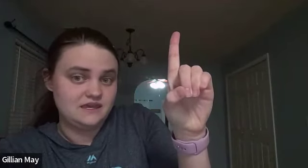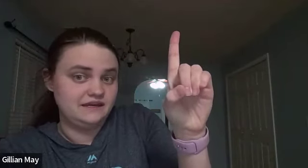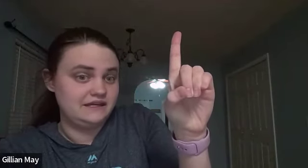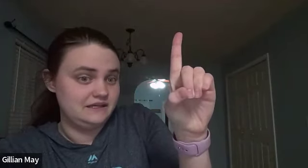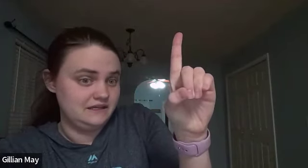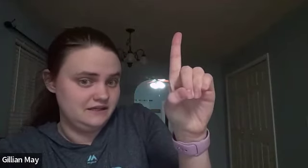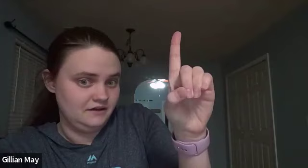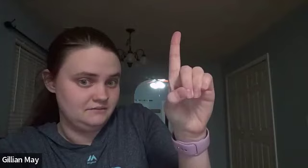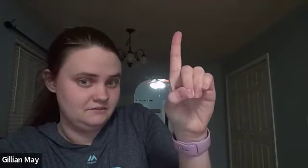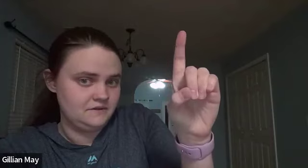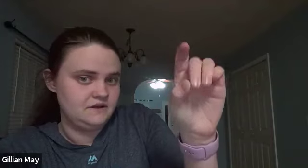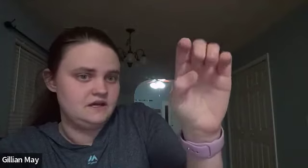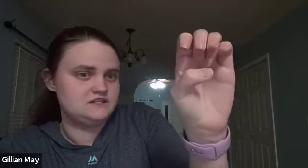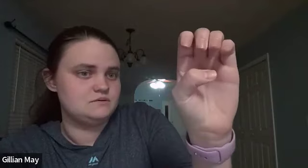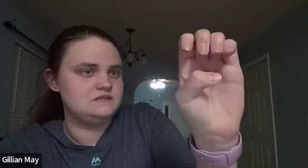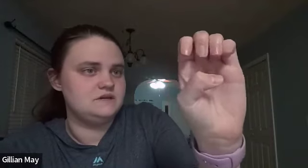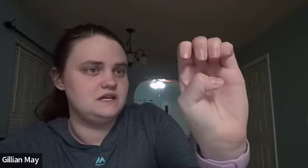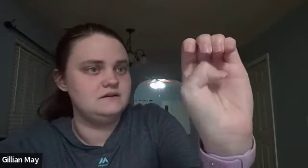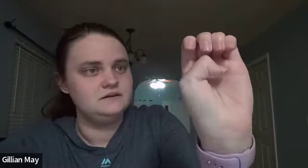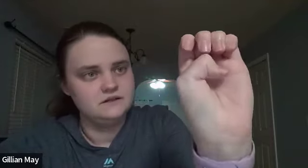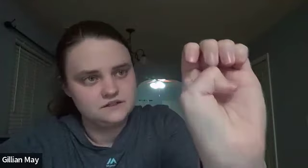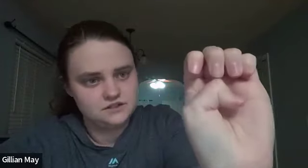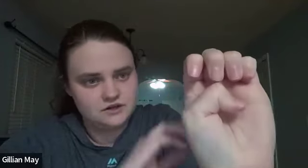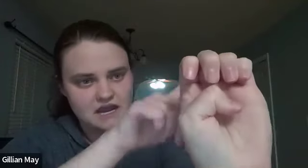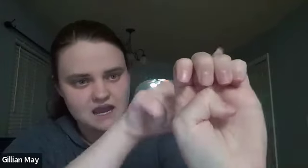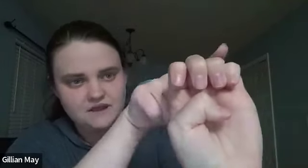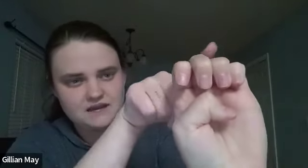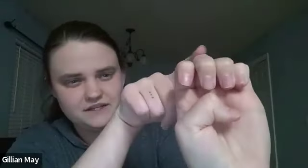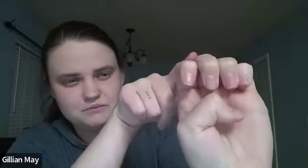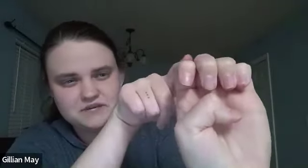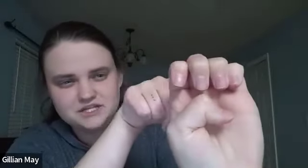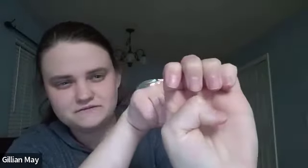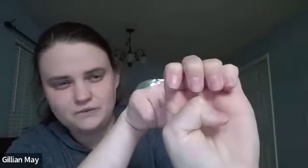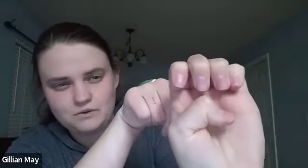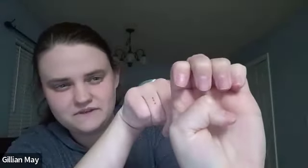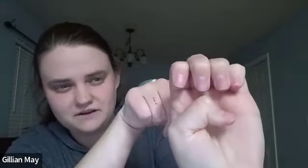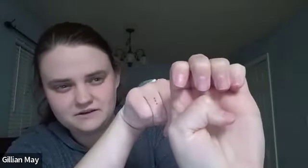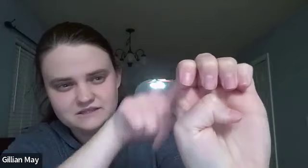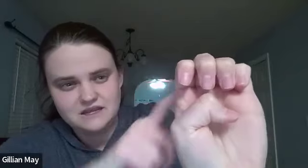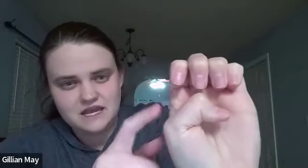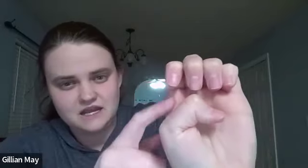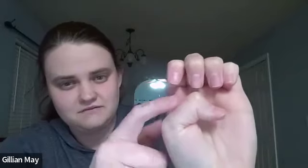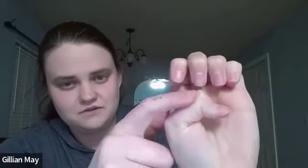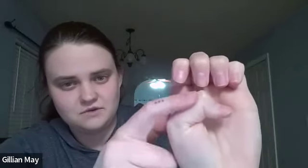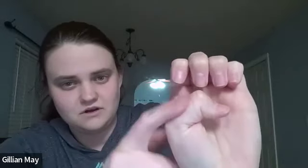Then E is going to be, so you're going to have kind of like you bend your 4 fingers and you have your thumb